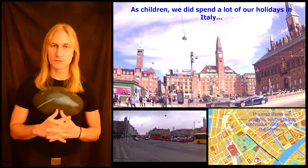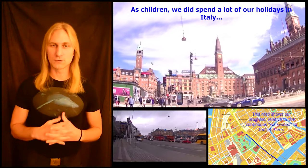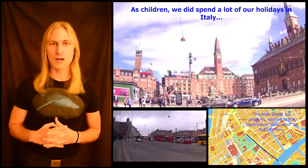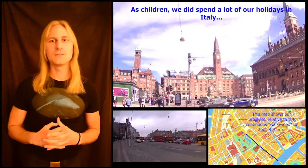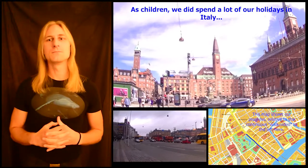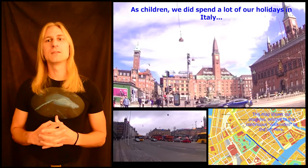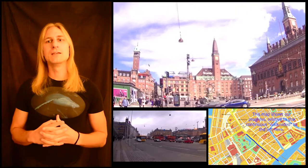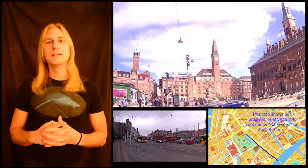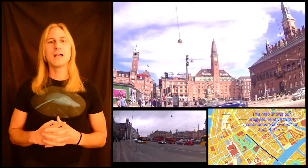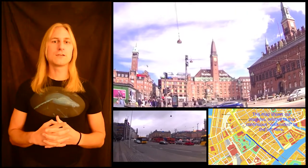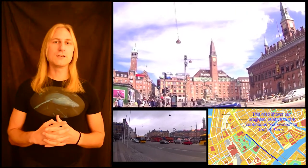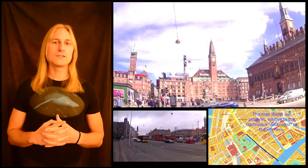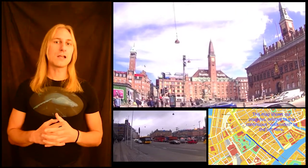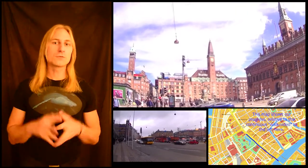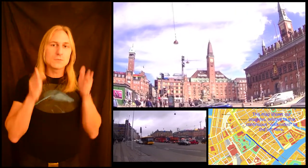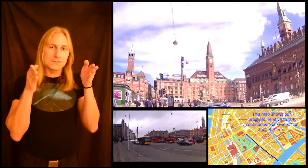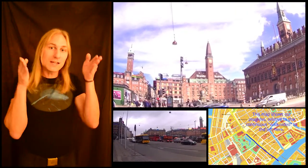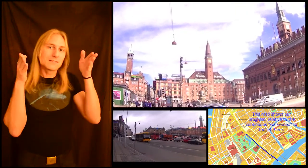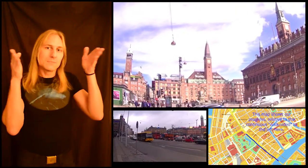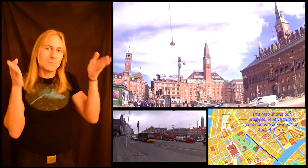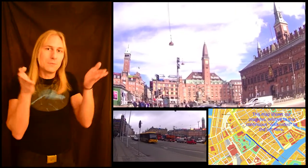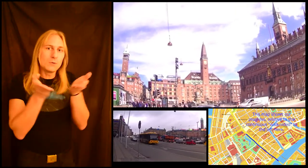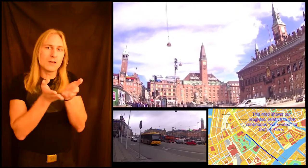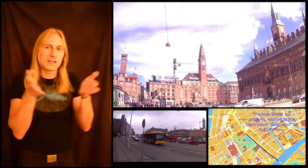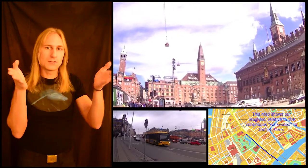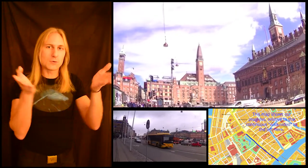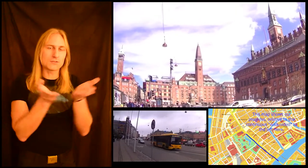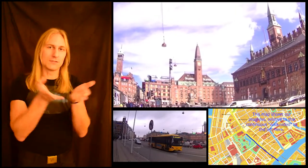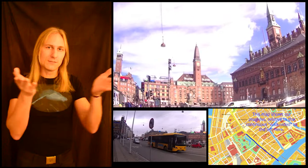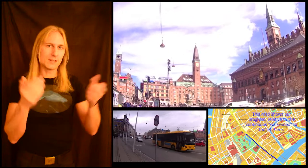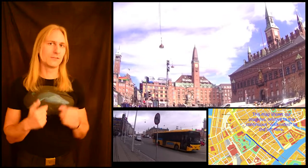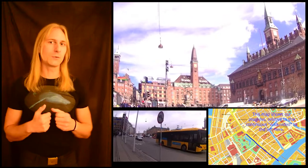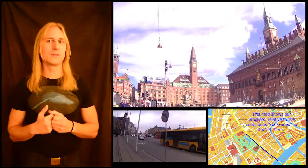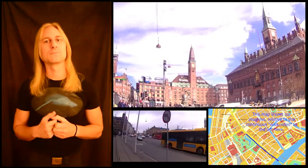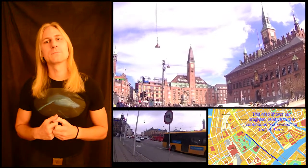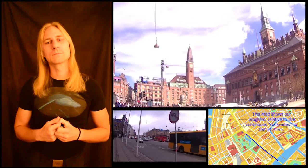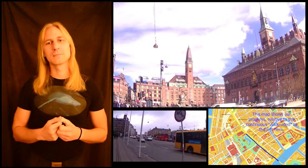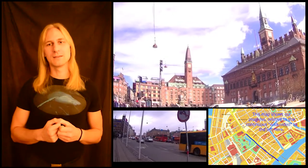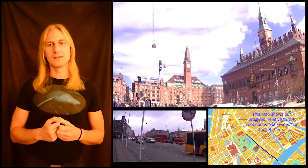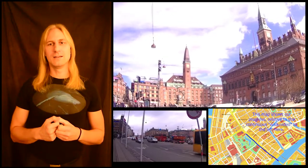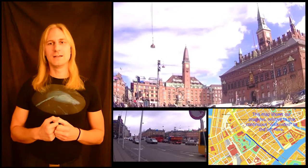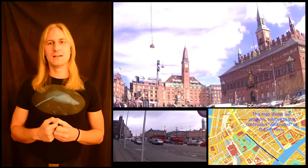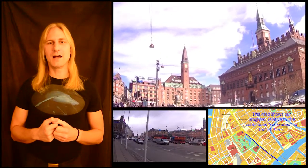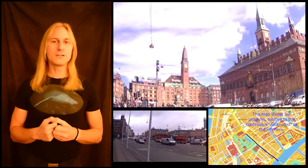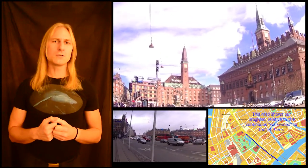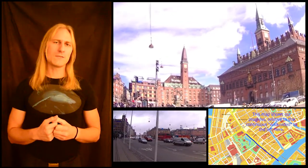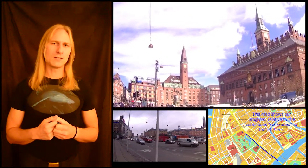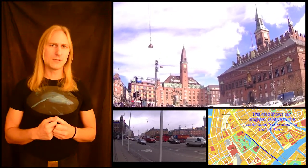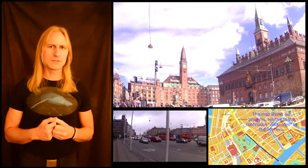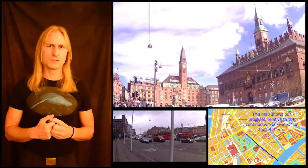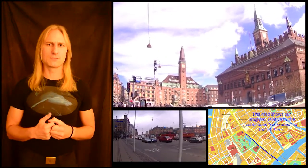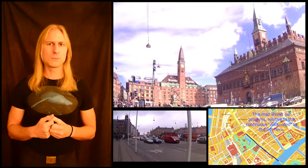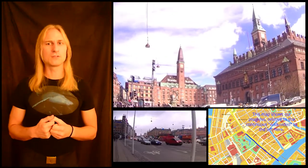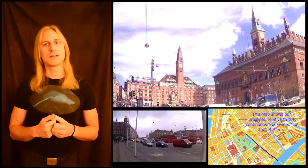relative to its facade and the slight bowl-like depression in the square. I don't have